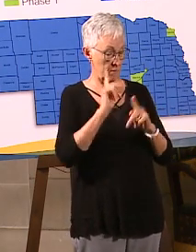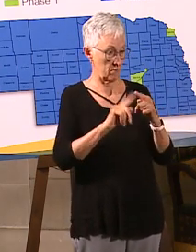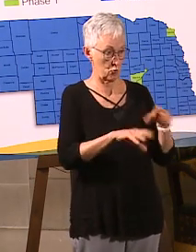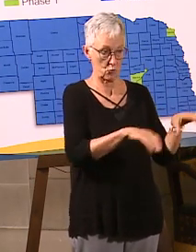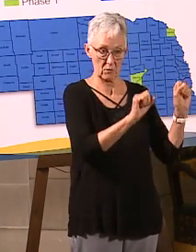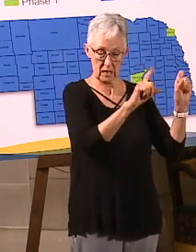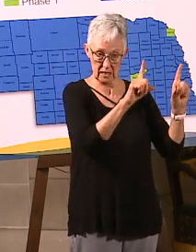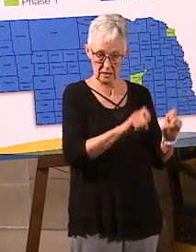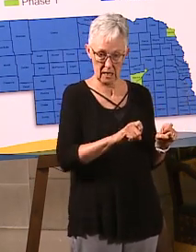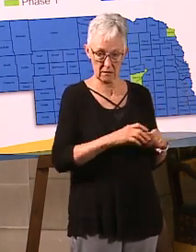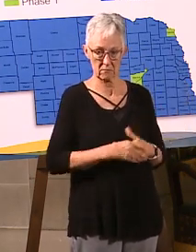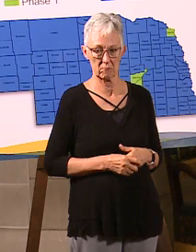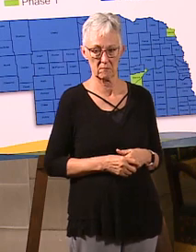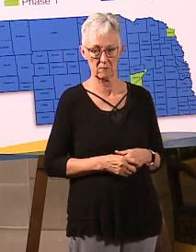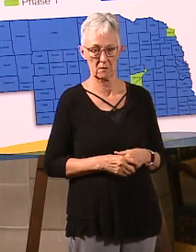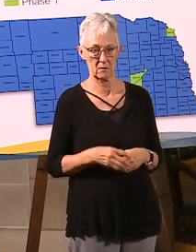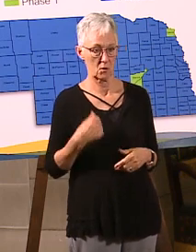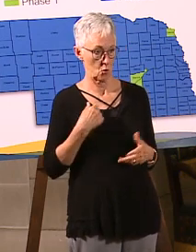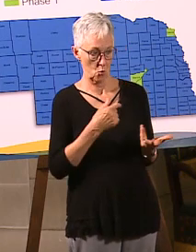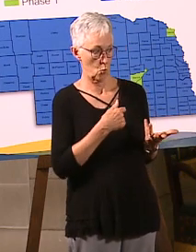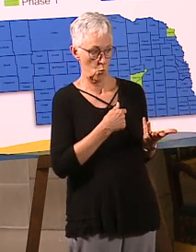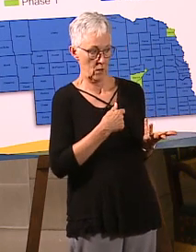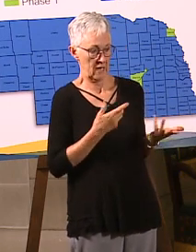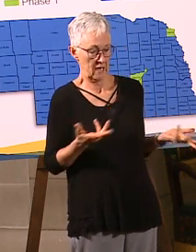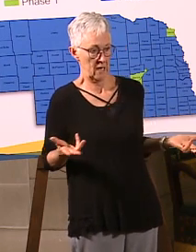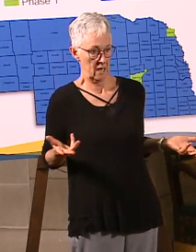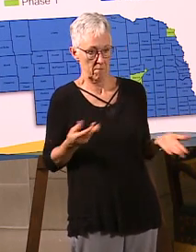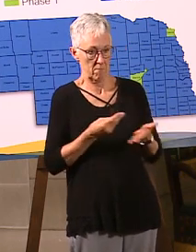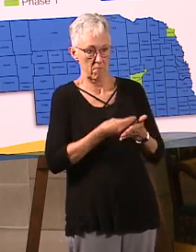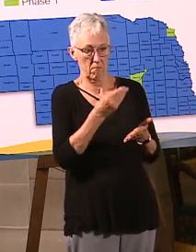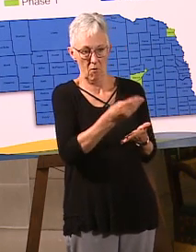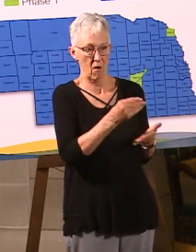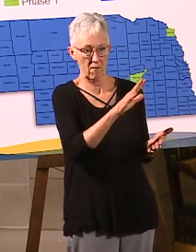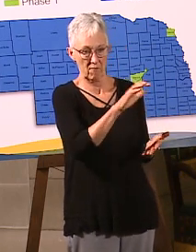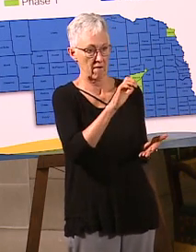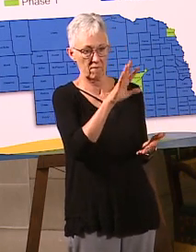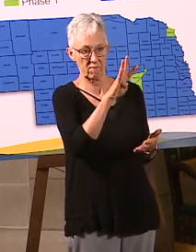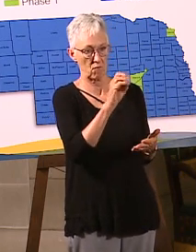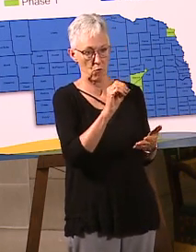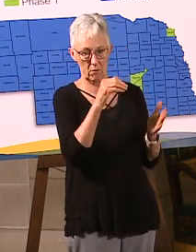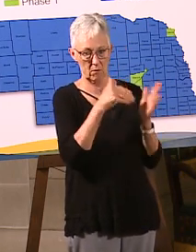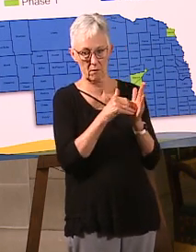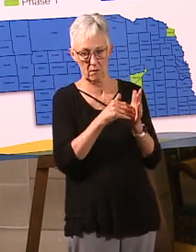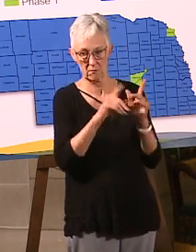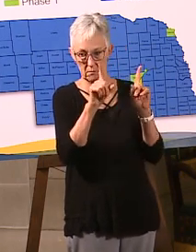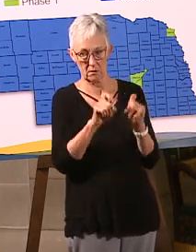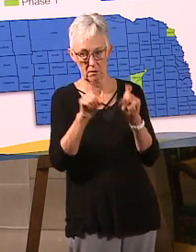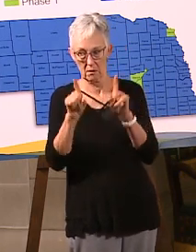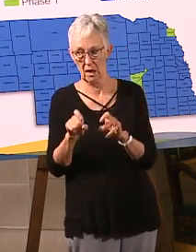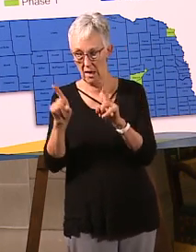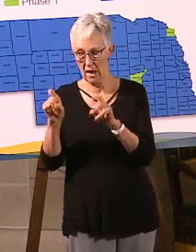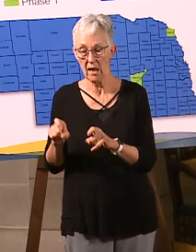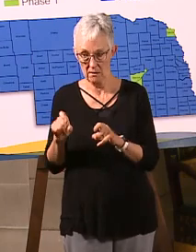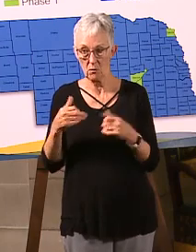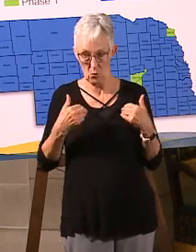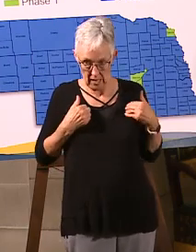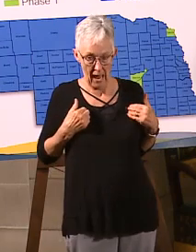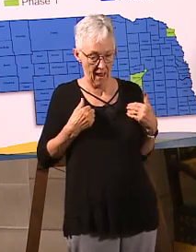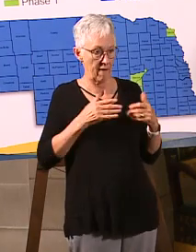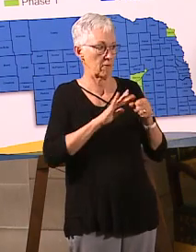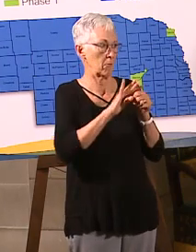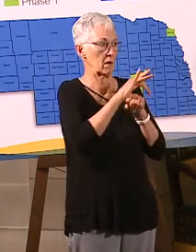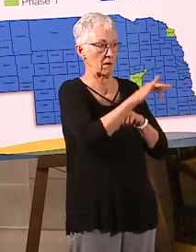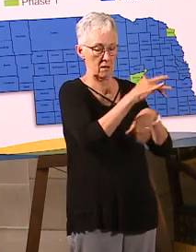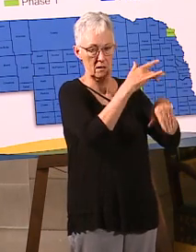shy of 150,000 people have signed up. We've purchased 540,000 tests, so we are working to be able to make that available. So please sign up,